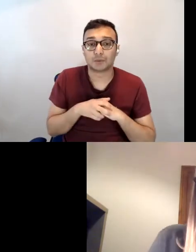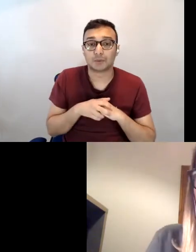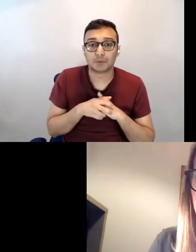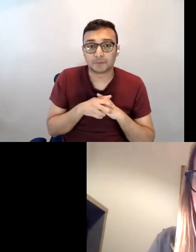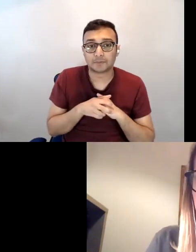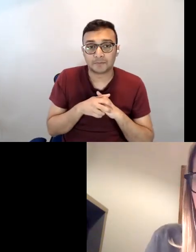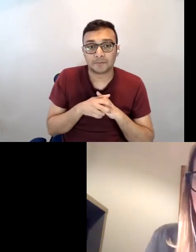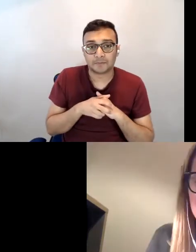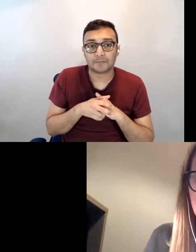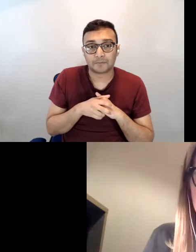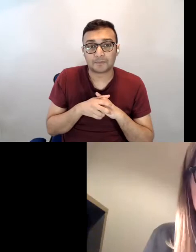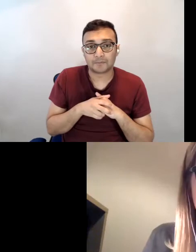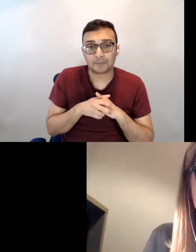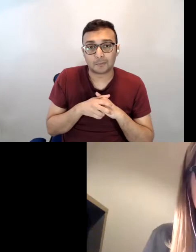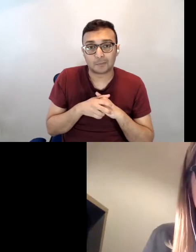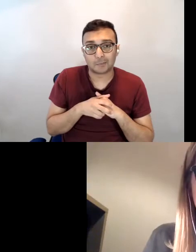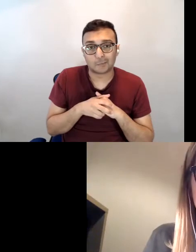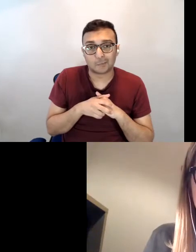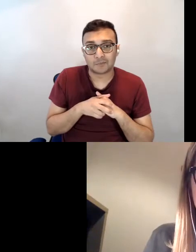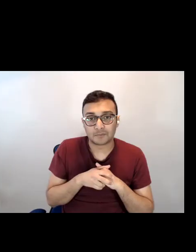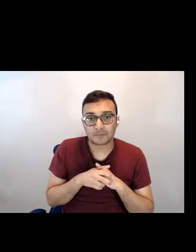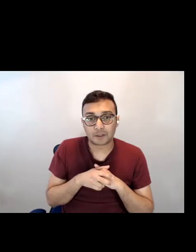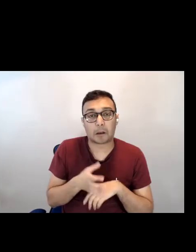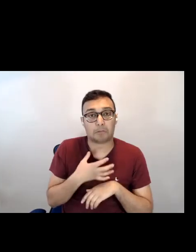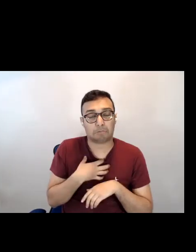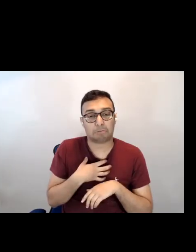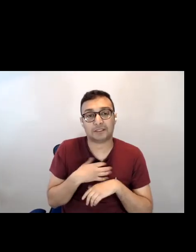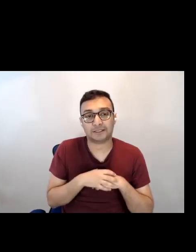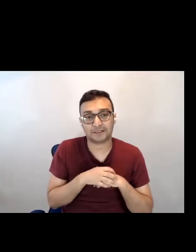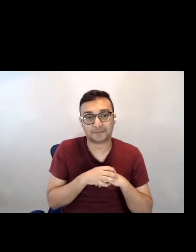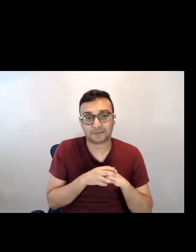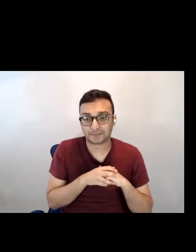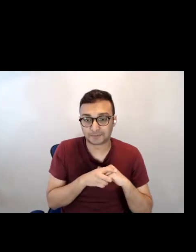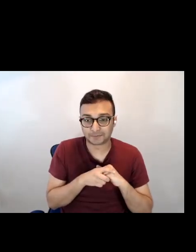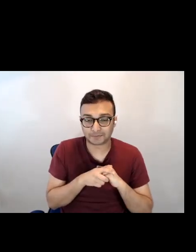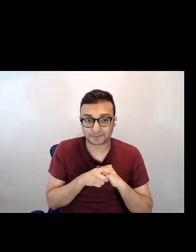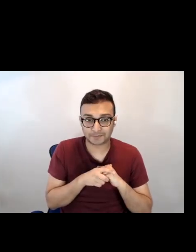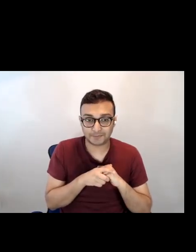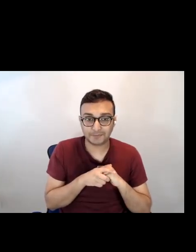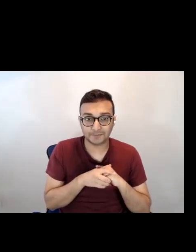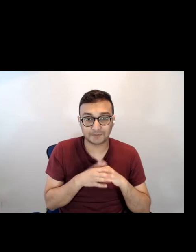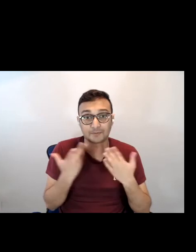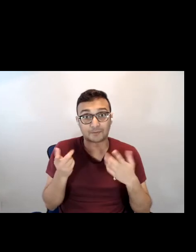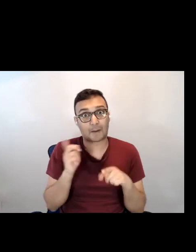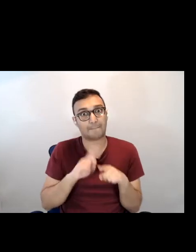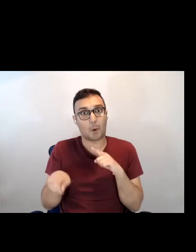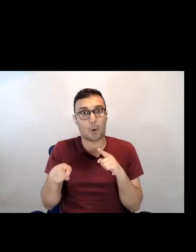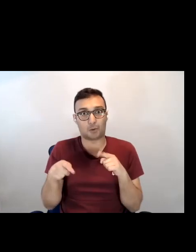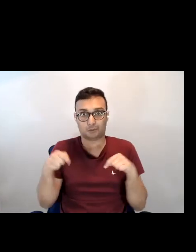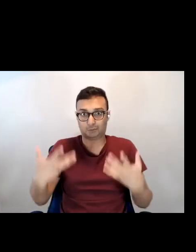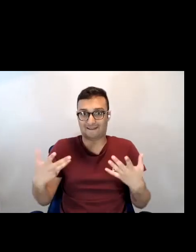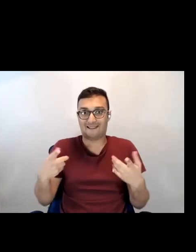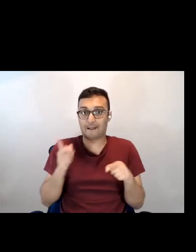Absolutely. So you should be able to see them on your screen now. Yes. So we have the majority of the people that are connected today